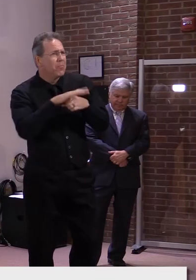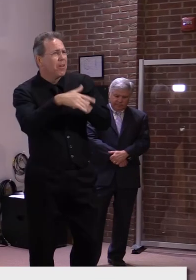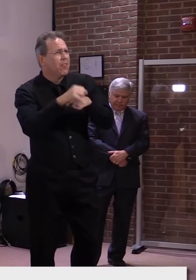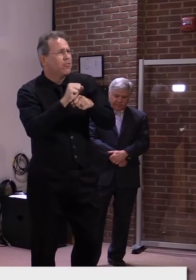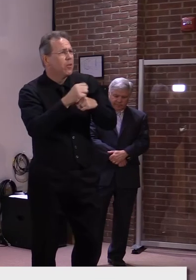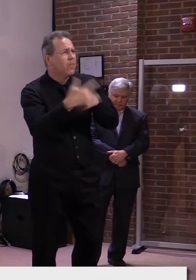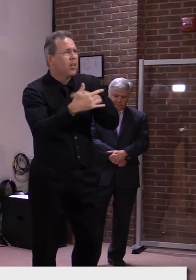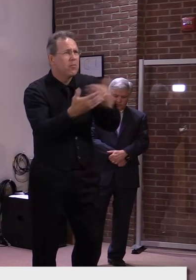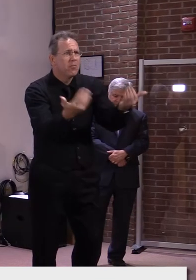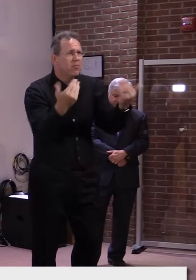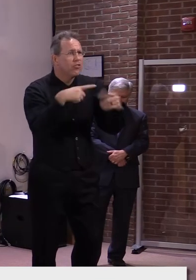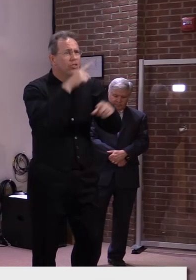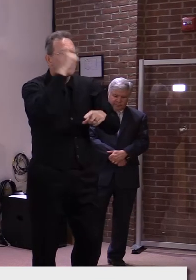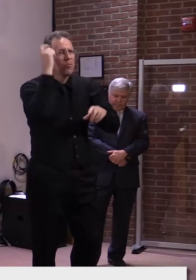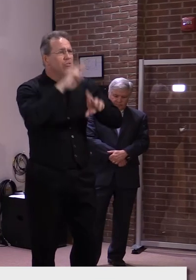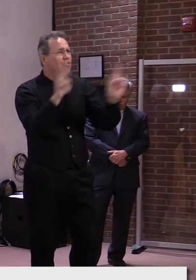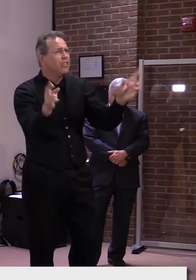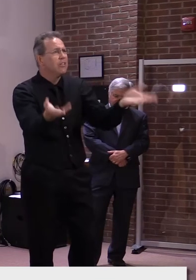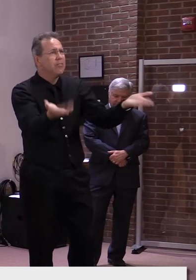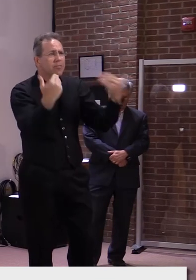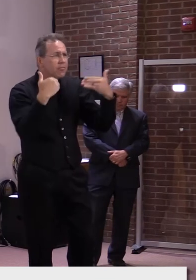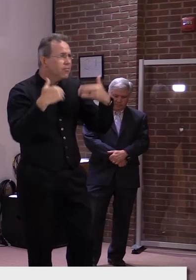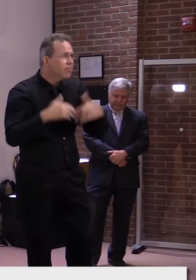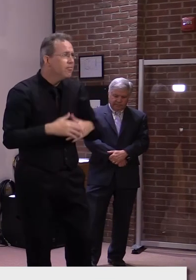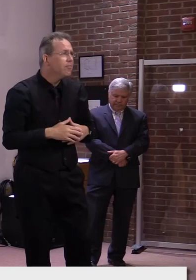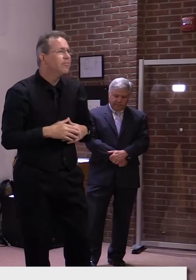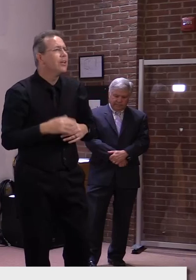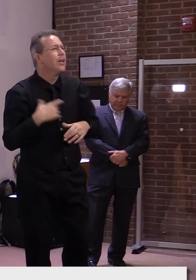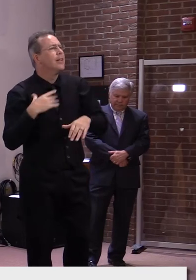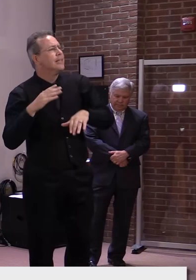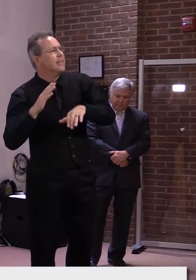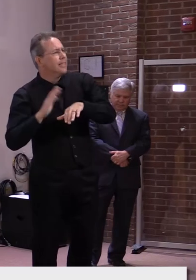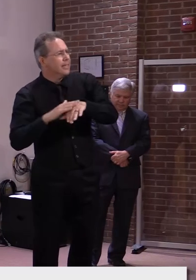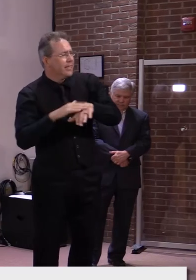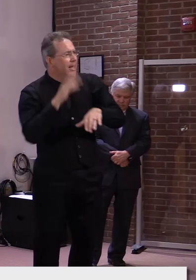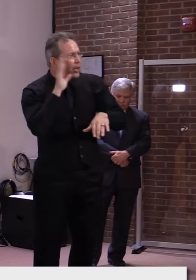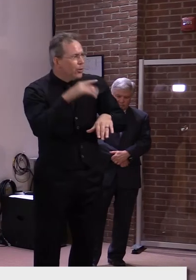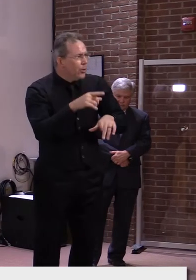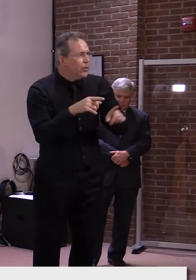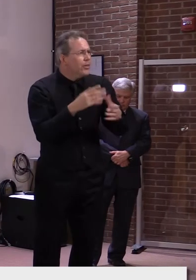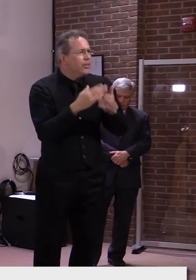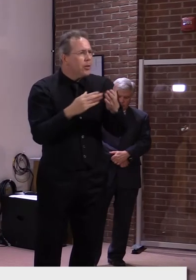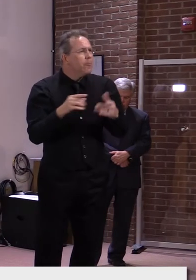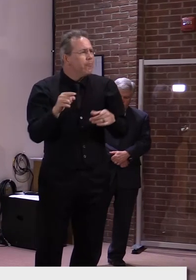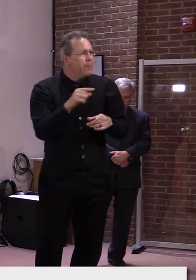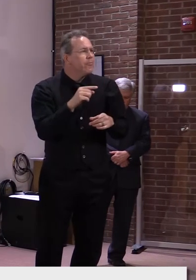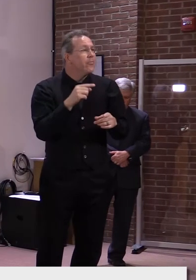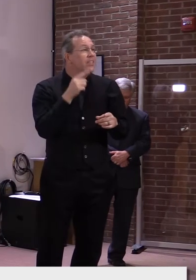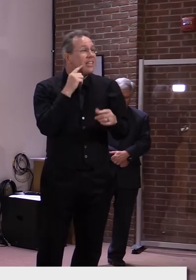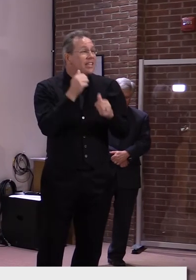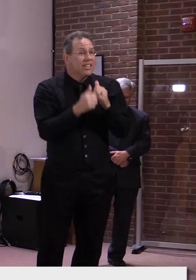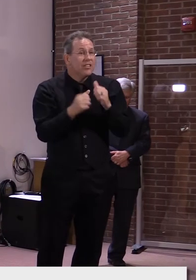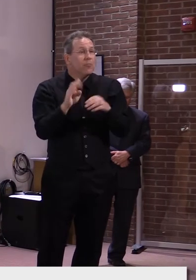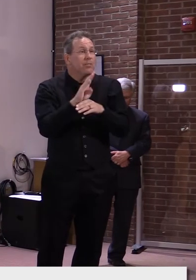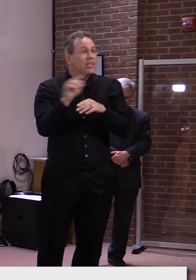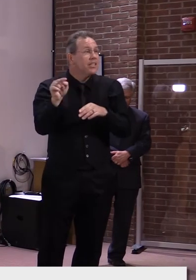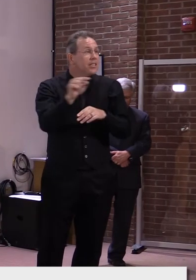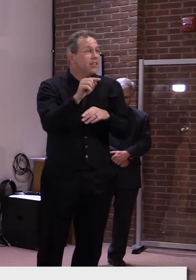that regard. But I think, again, I believe the individual businesses